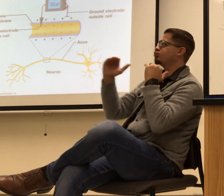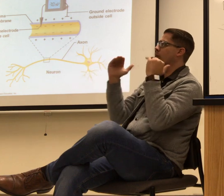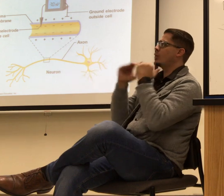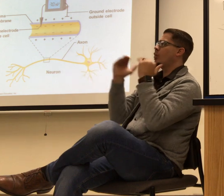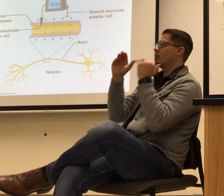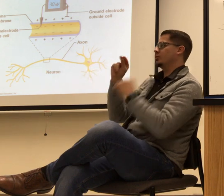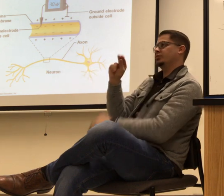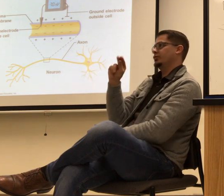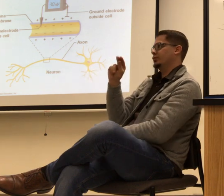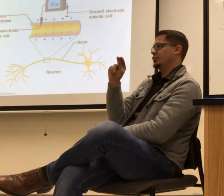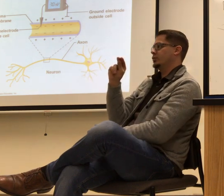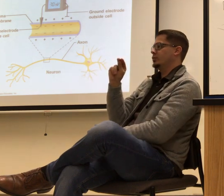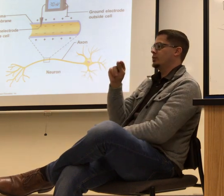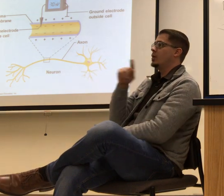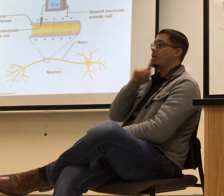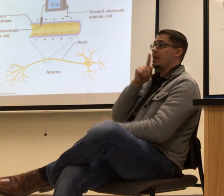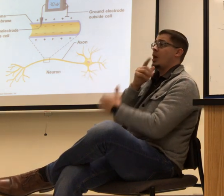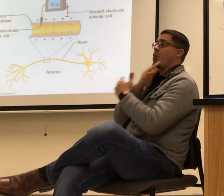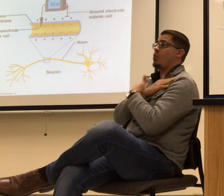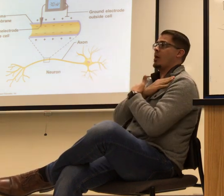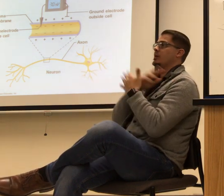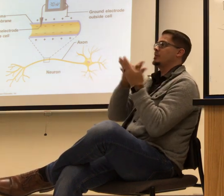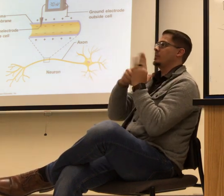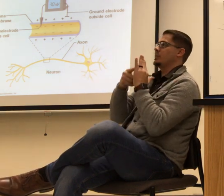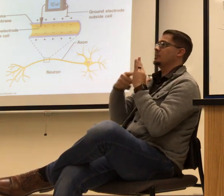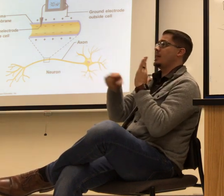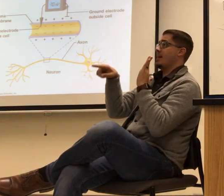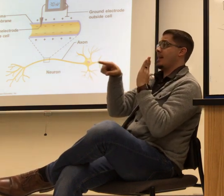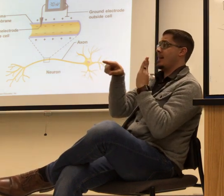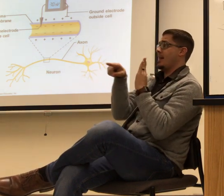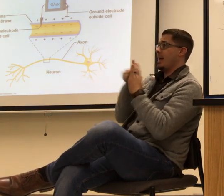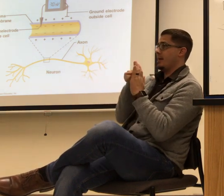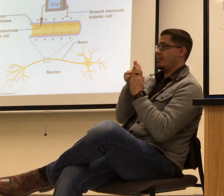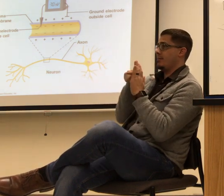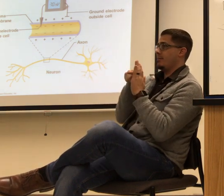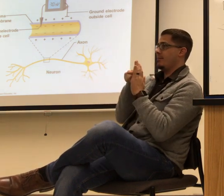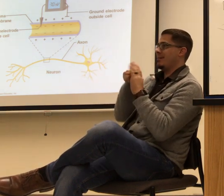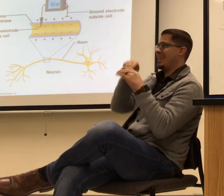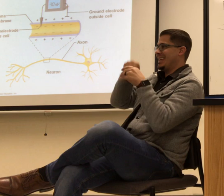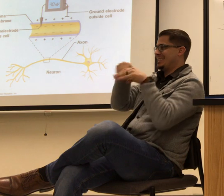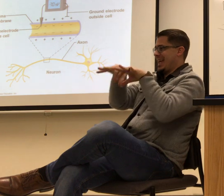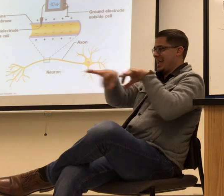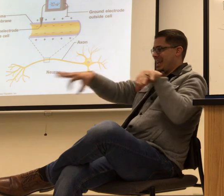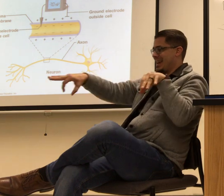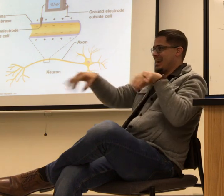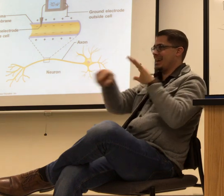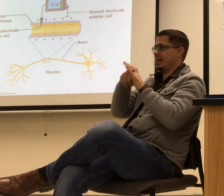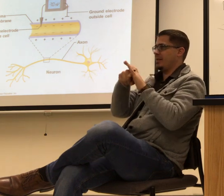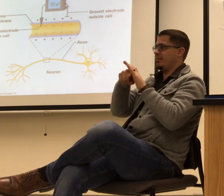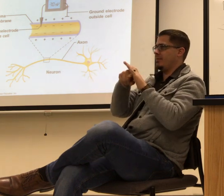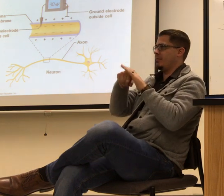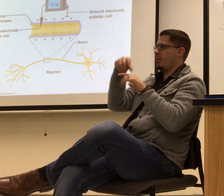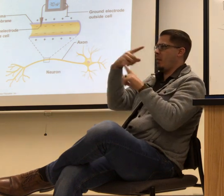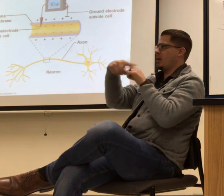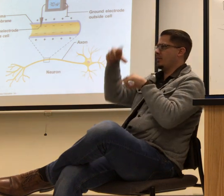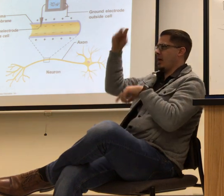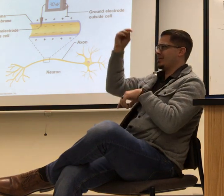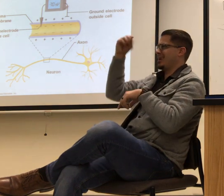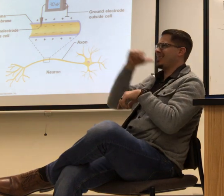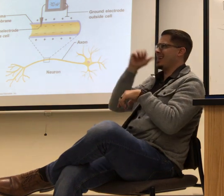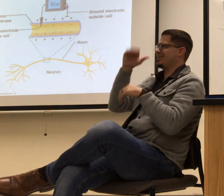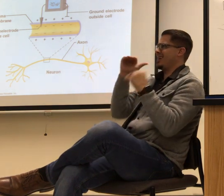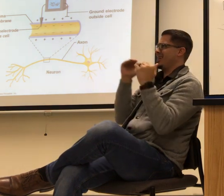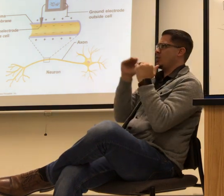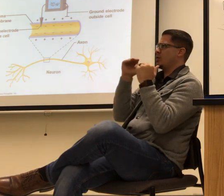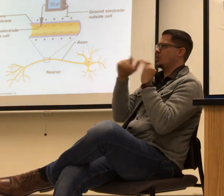But actually, rest is, the negative is negative on the inside with respect to the outside. That's not equilibrium. What